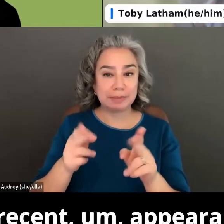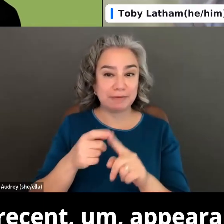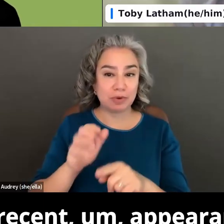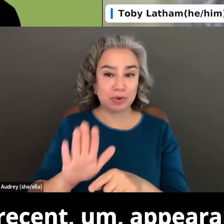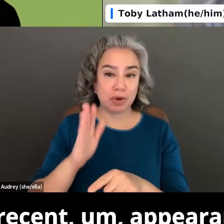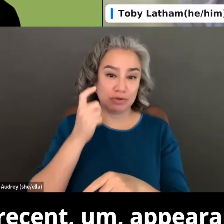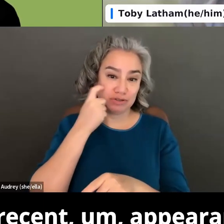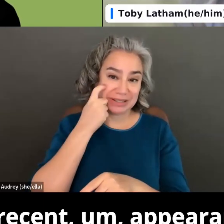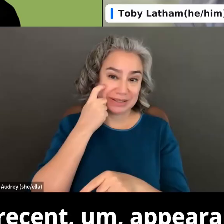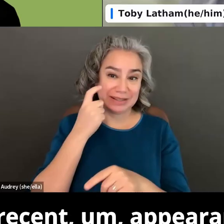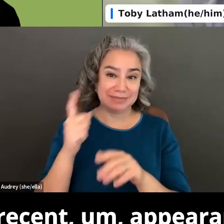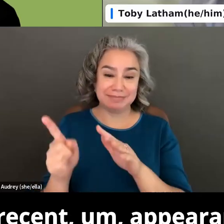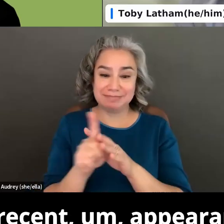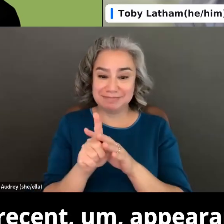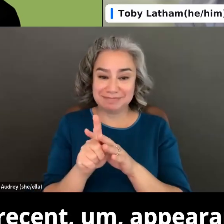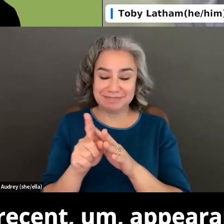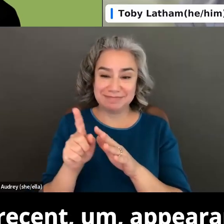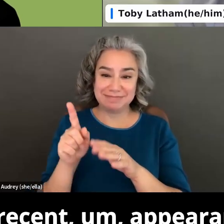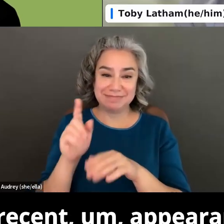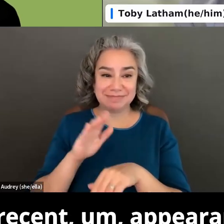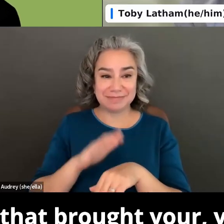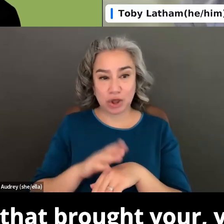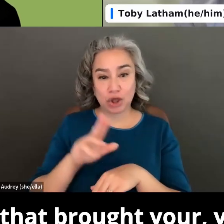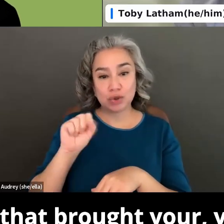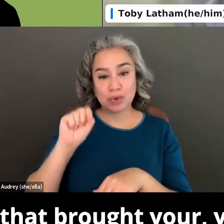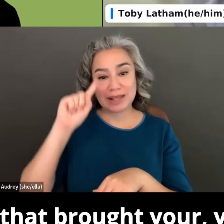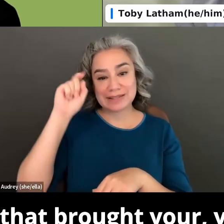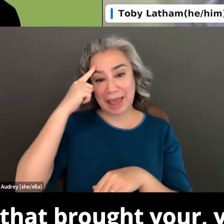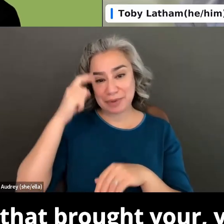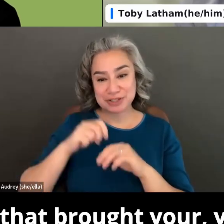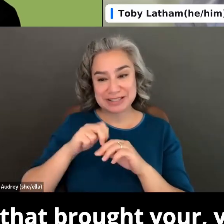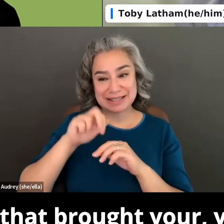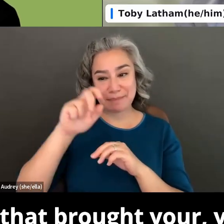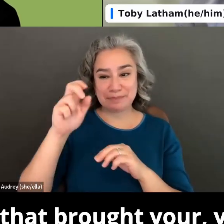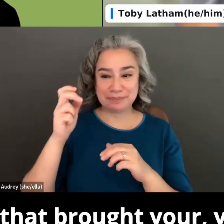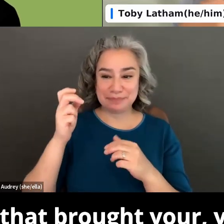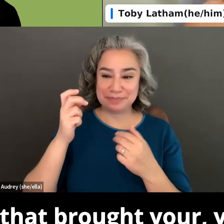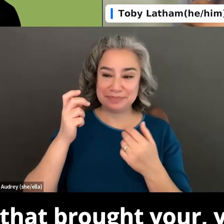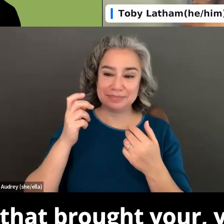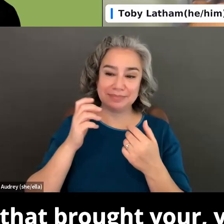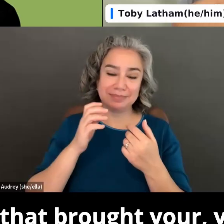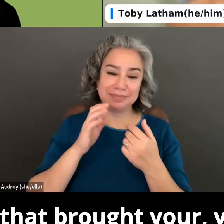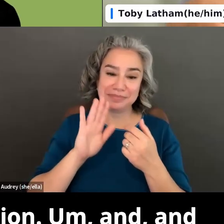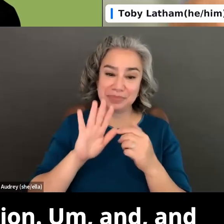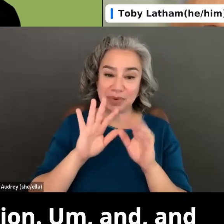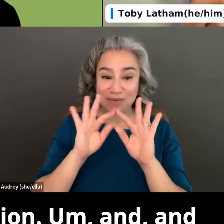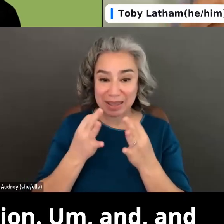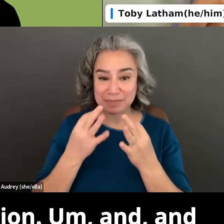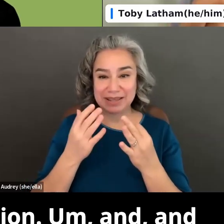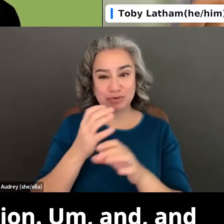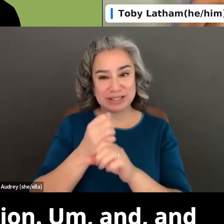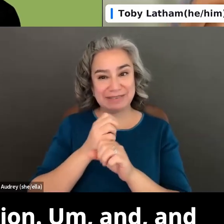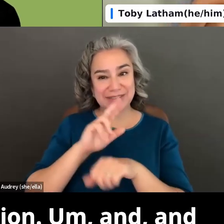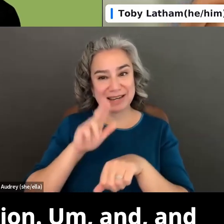recent appearance on the U.S. Capitol steps that brought your family some more national